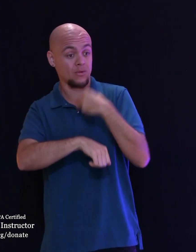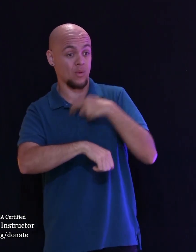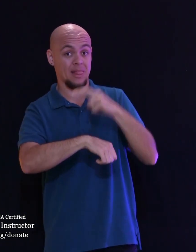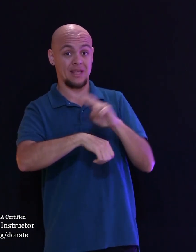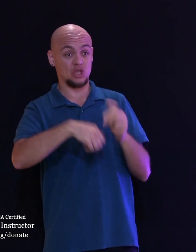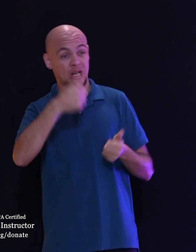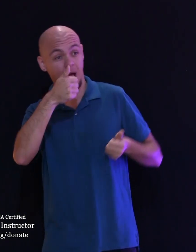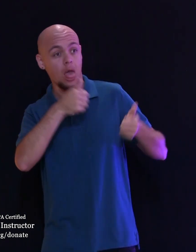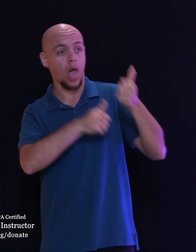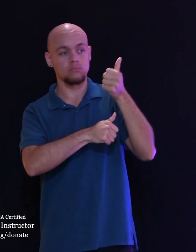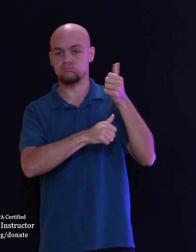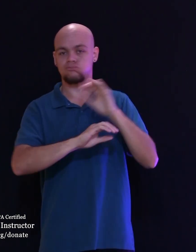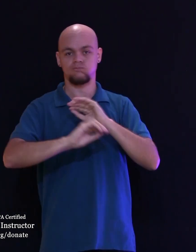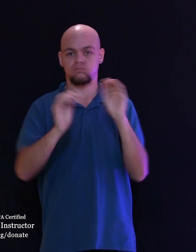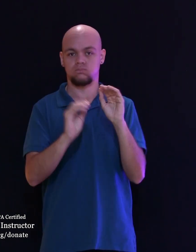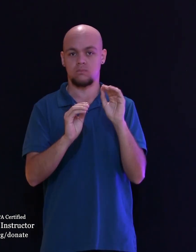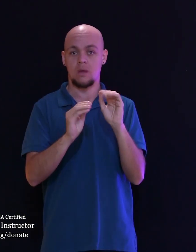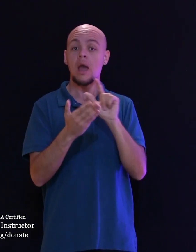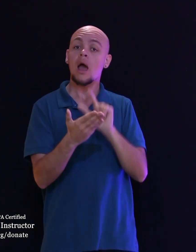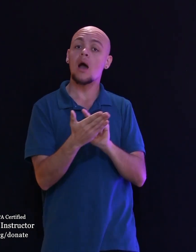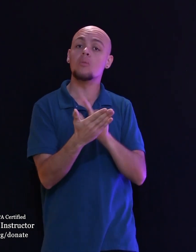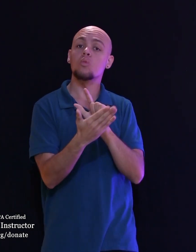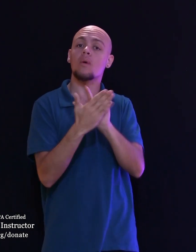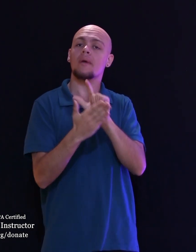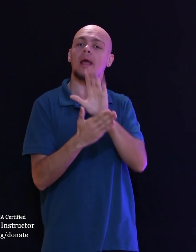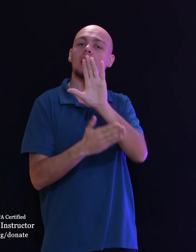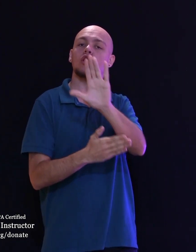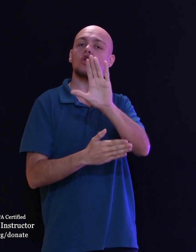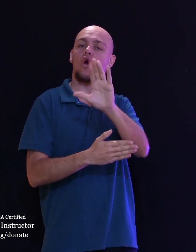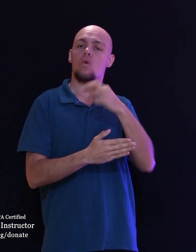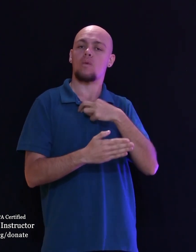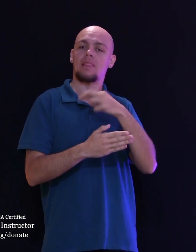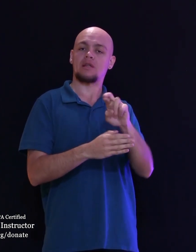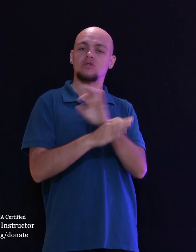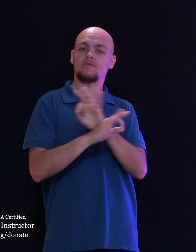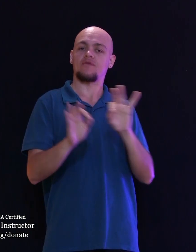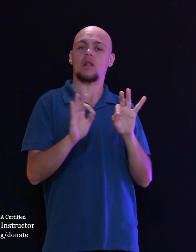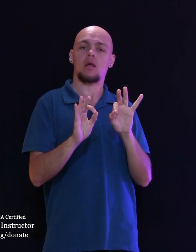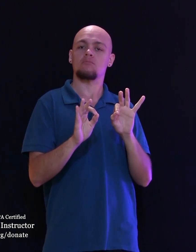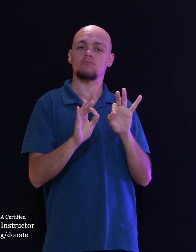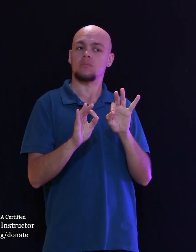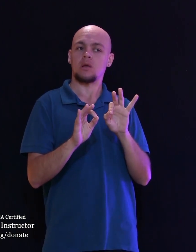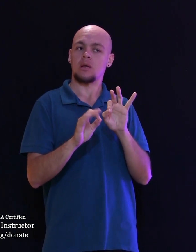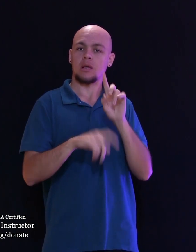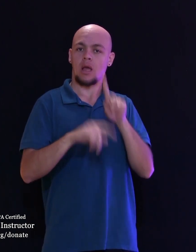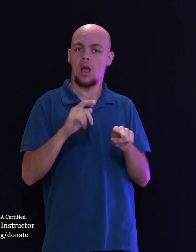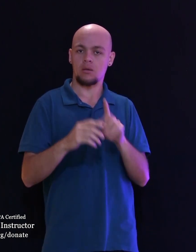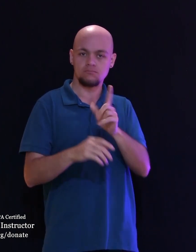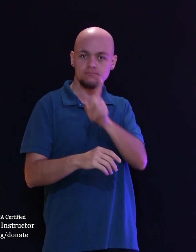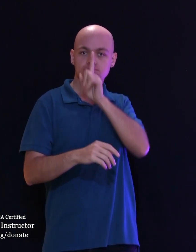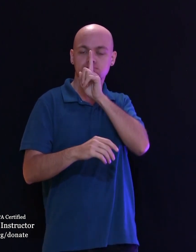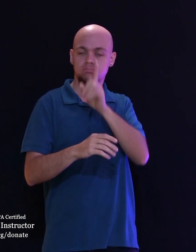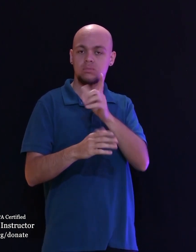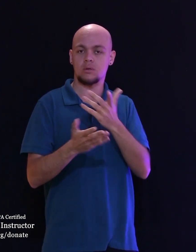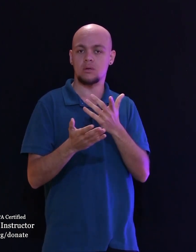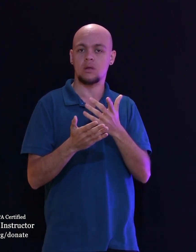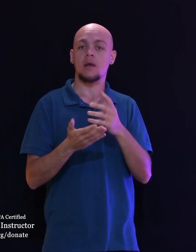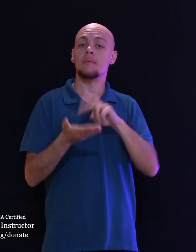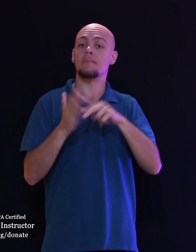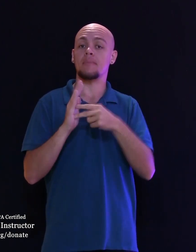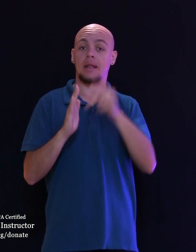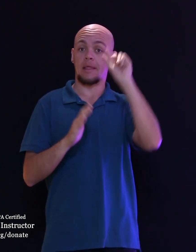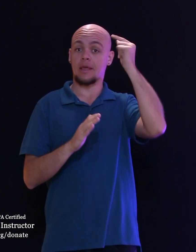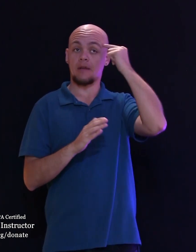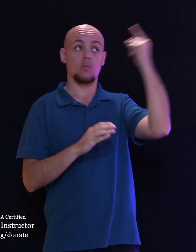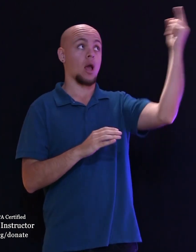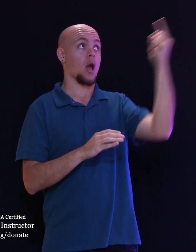another, nor are they to prohibit you from how you exercise your religion. So for example, the government cannot come into this